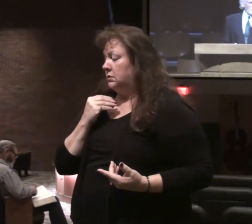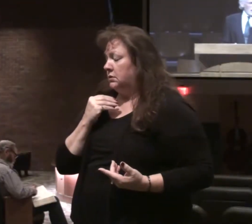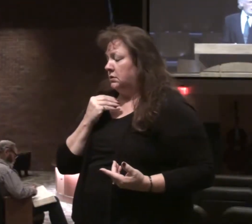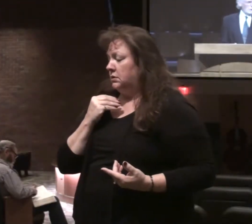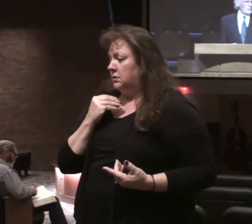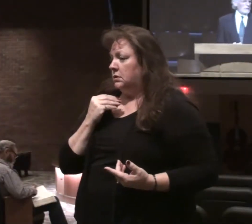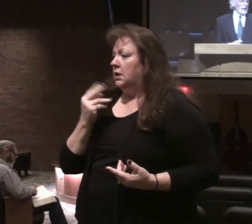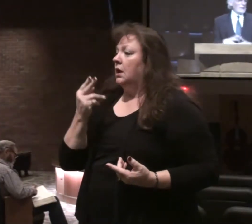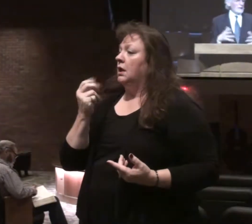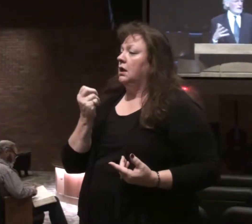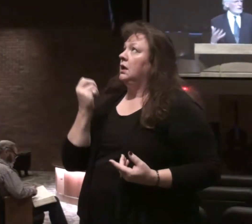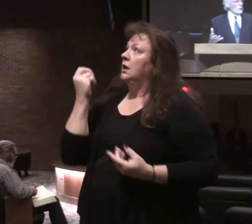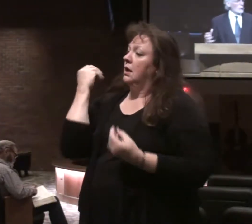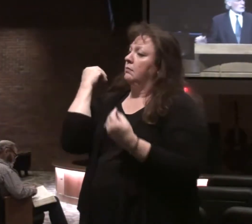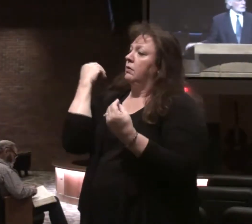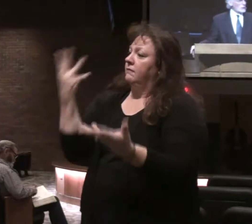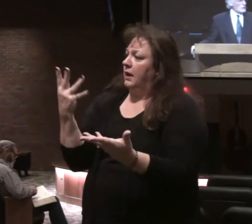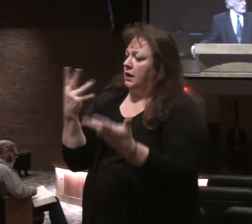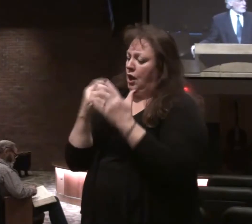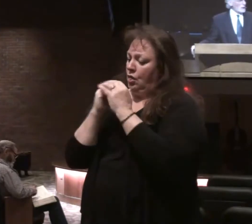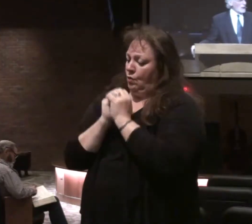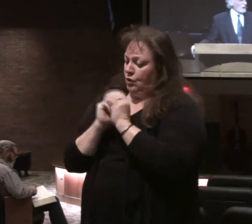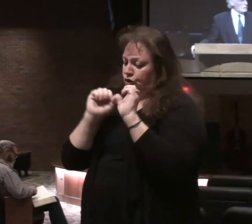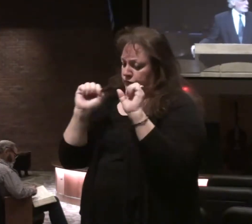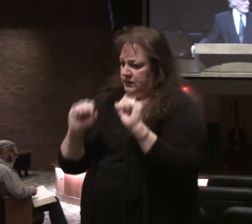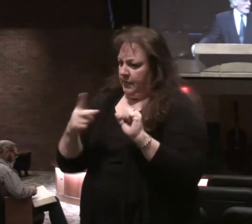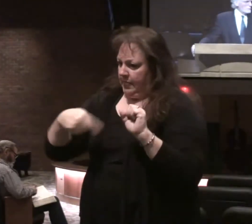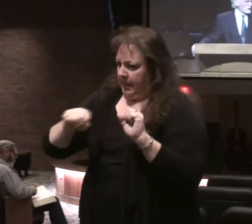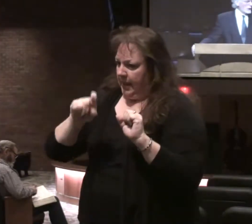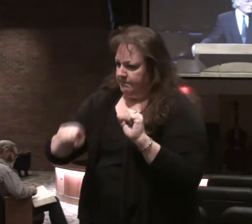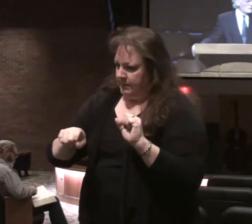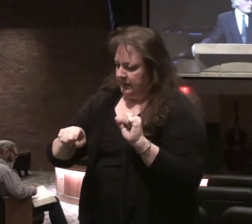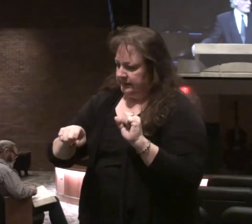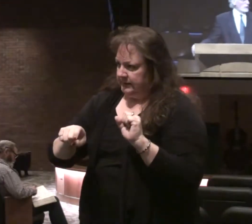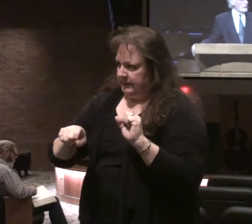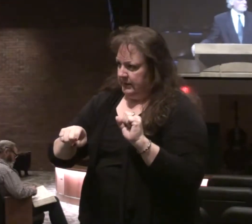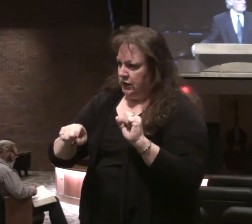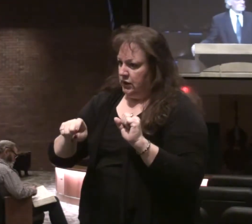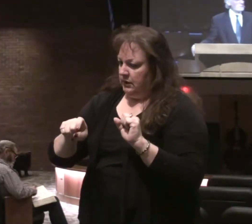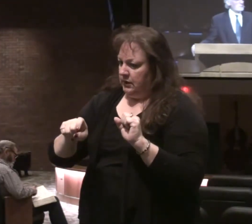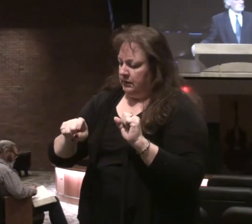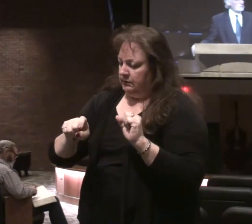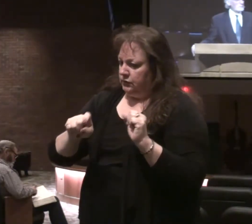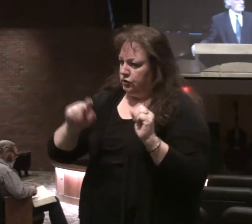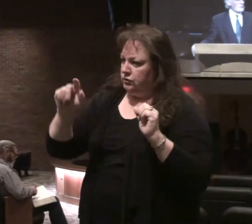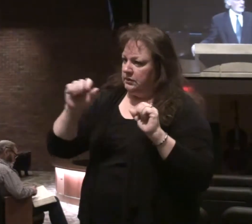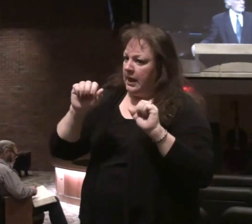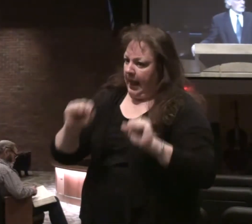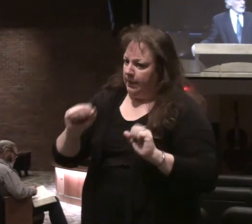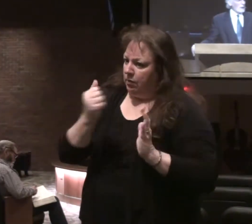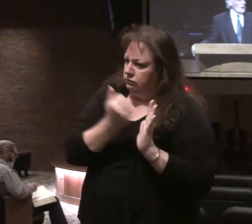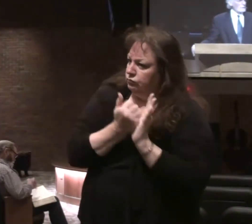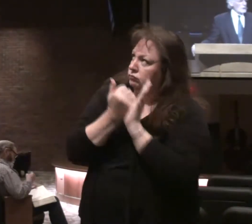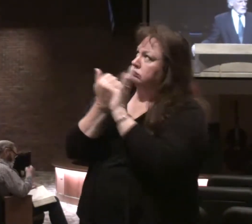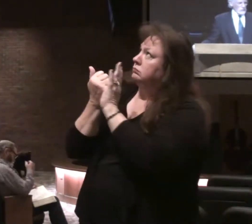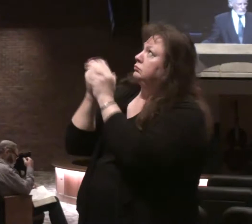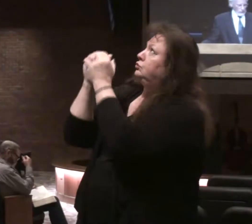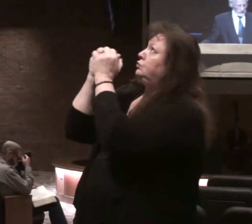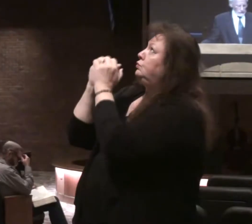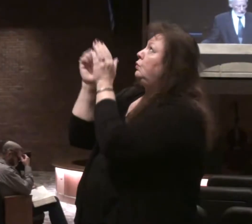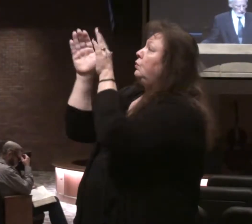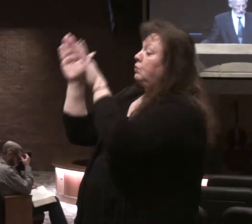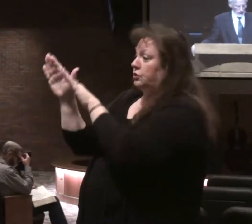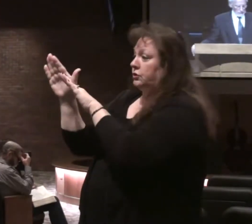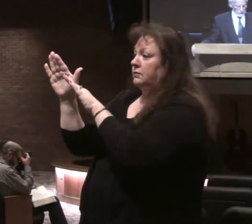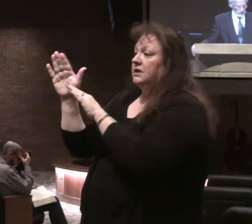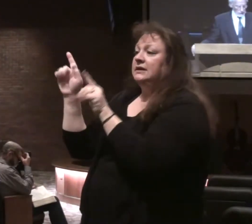And he has provided the worship system that enabled them to come before him. As we now have Jesus